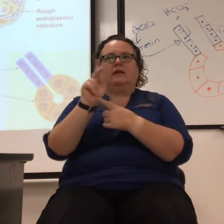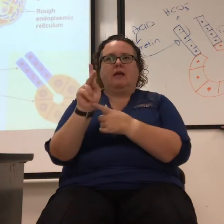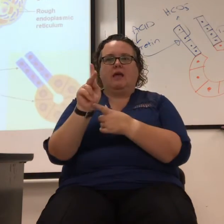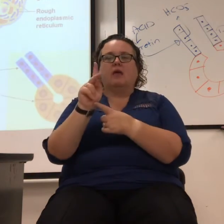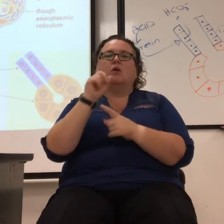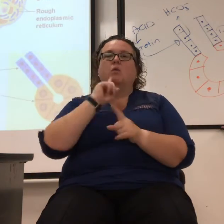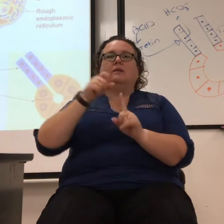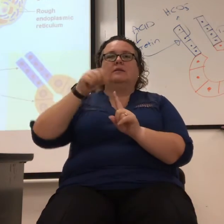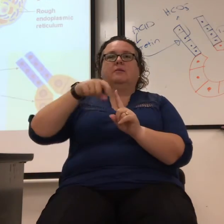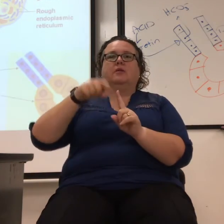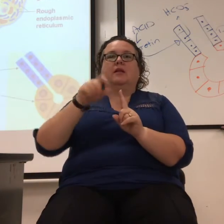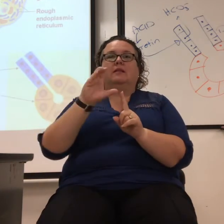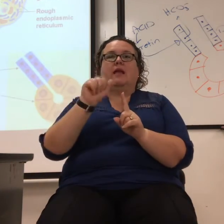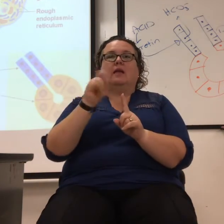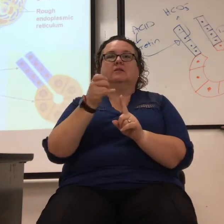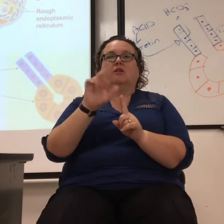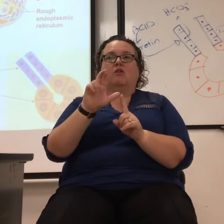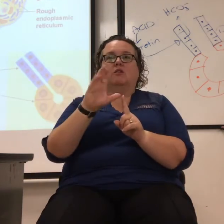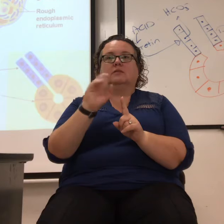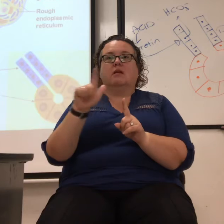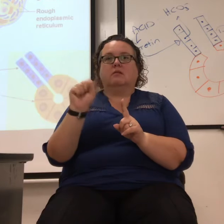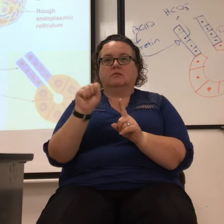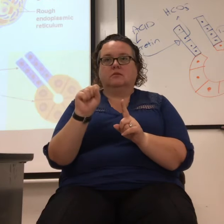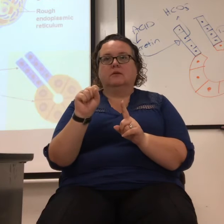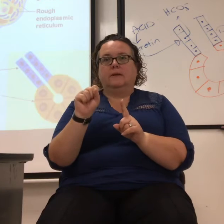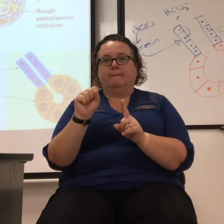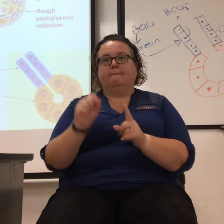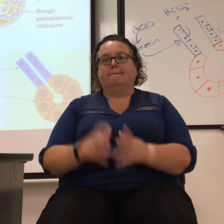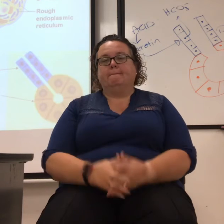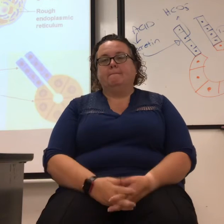stimulate the acinar cells